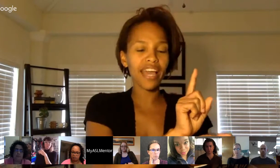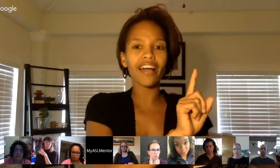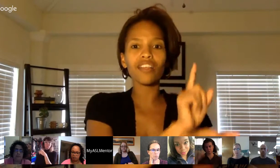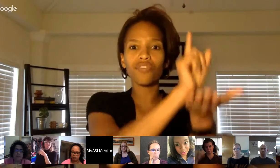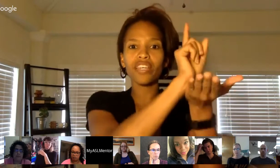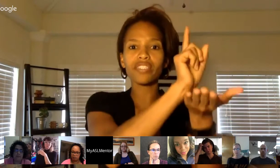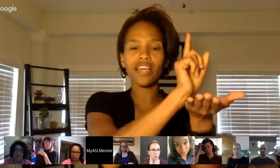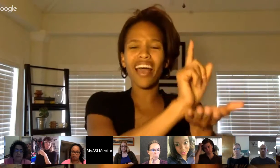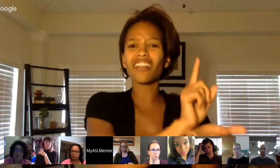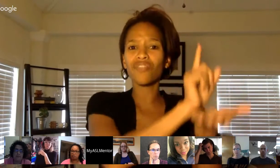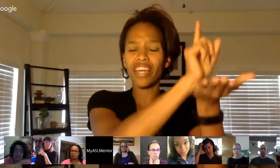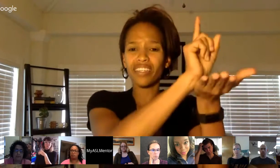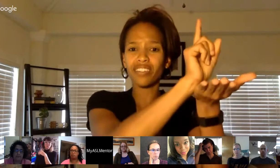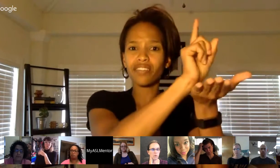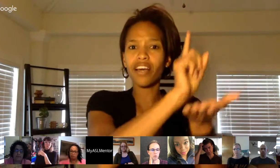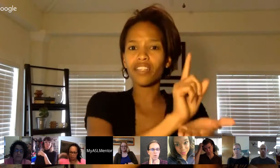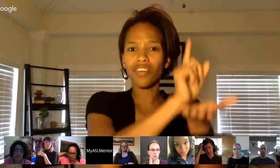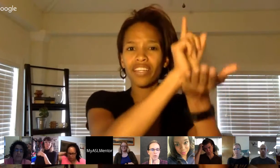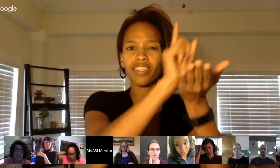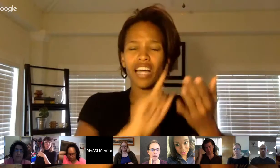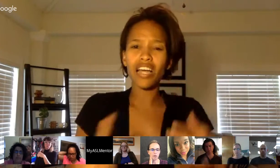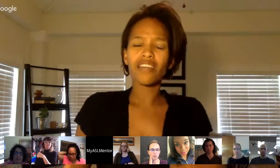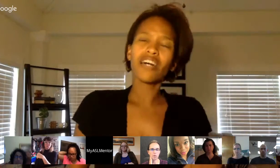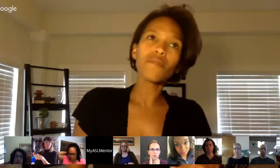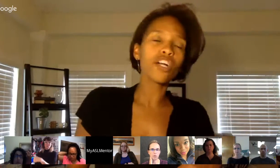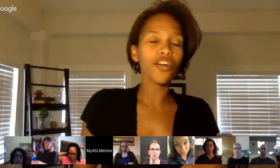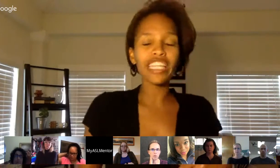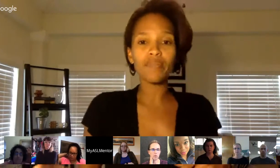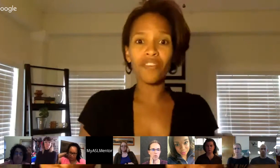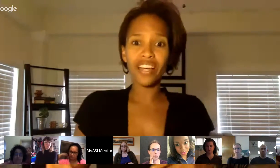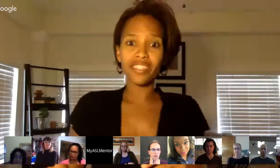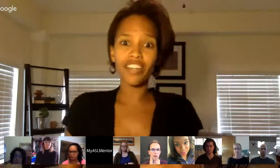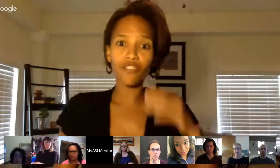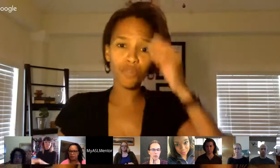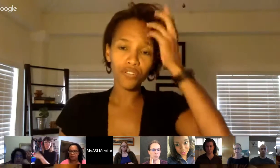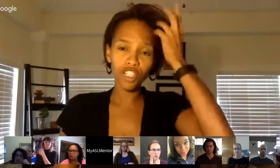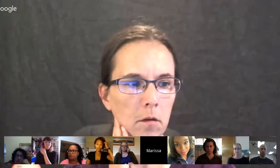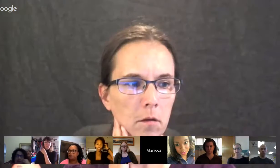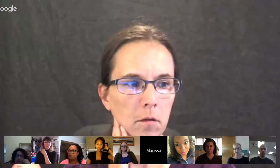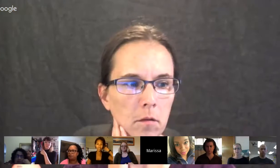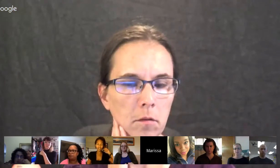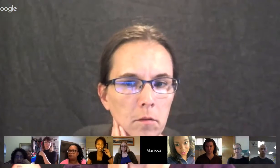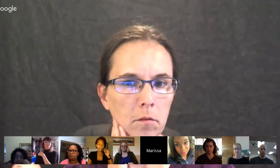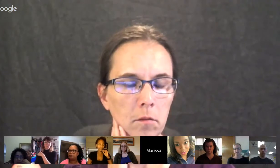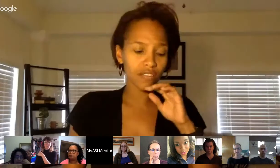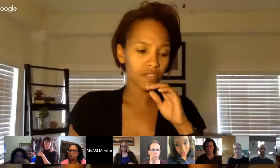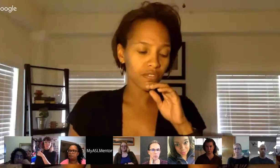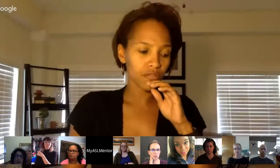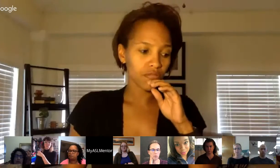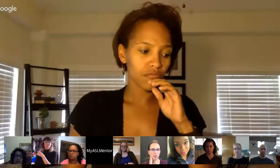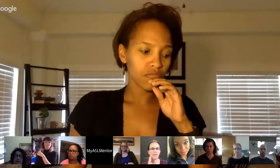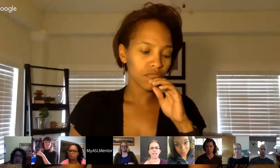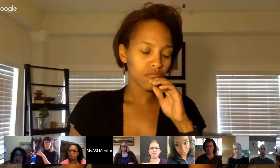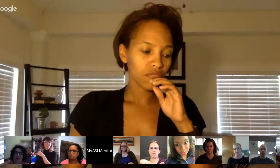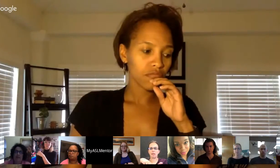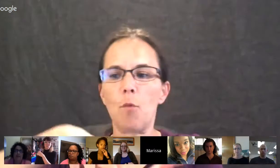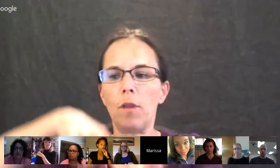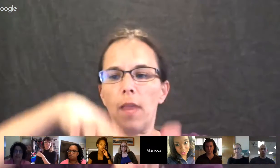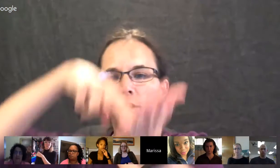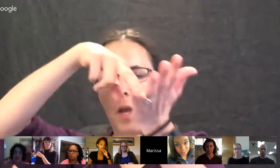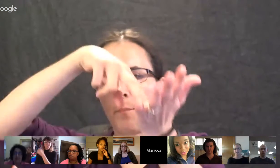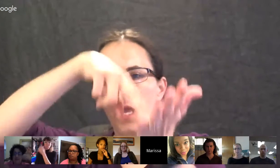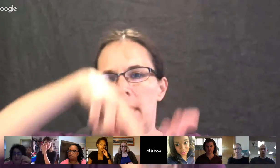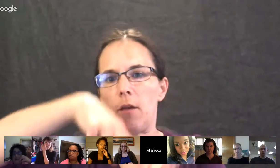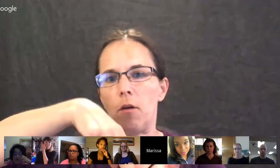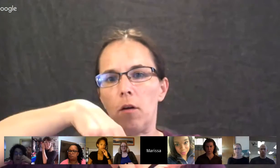somebody is elevated. Yeah. I'm not crazy about that sign for privilege, only because it seems like